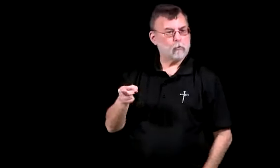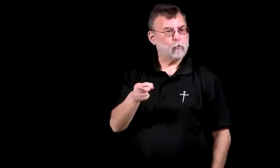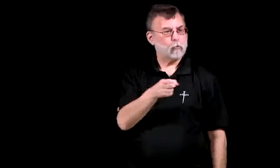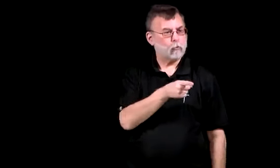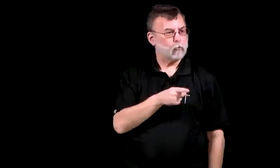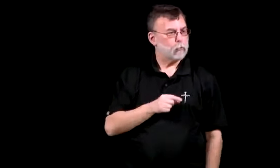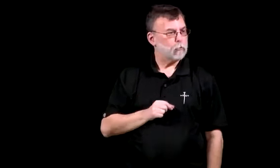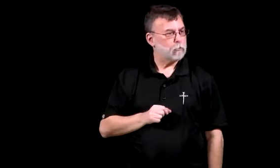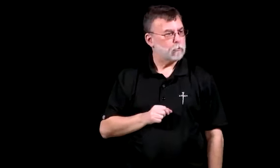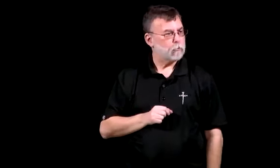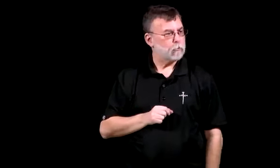notice.